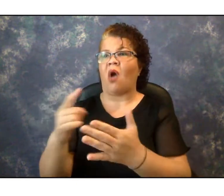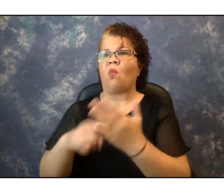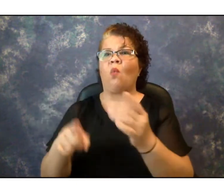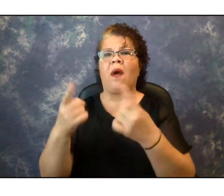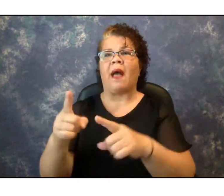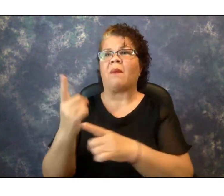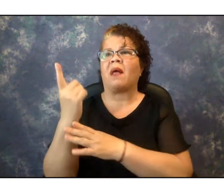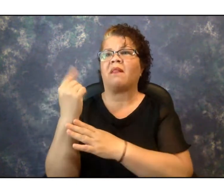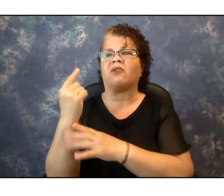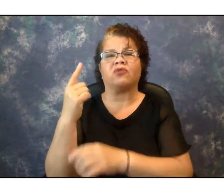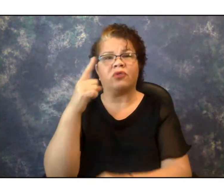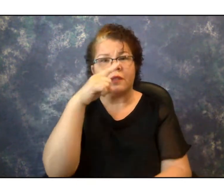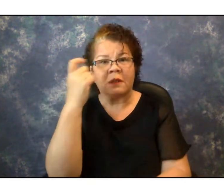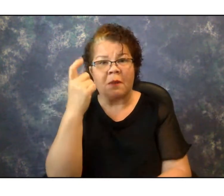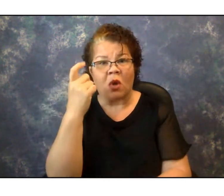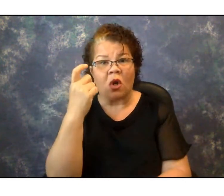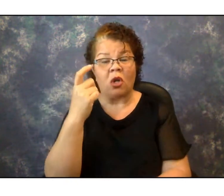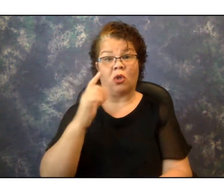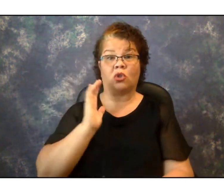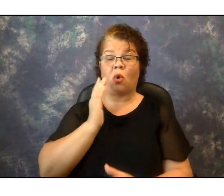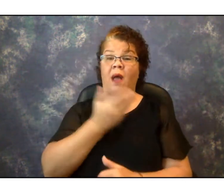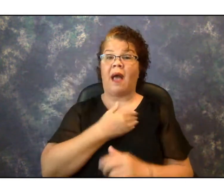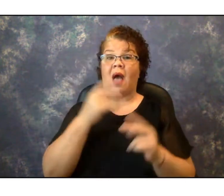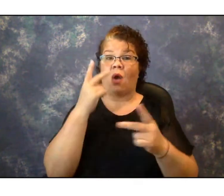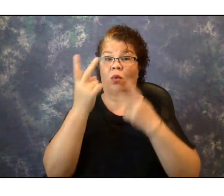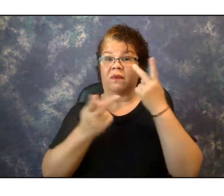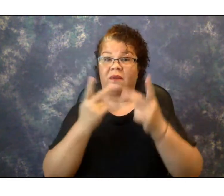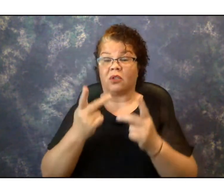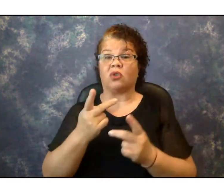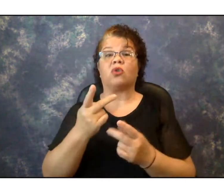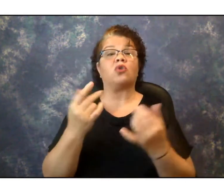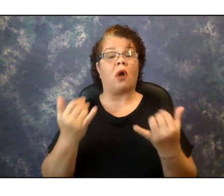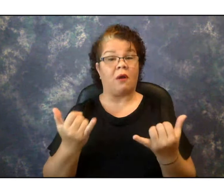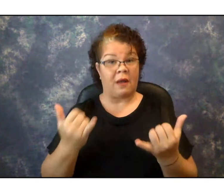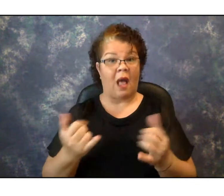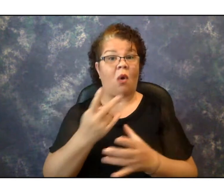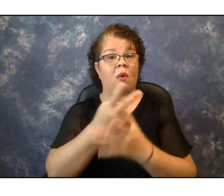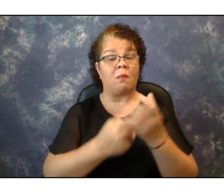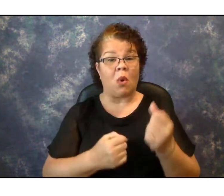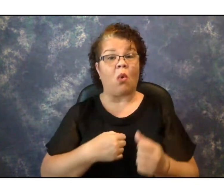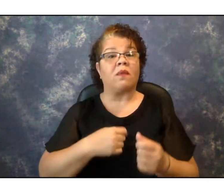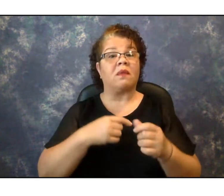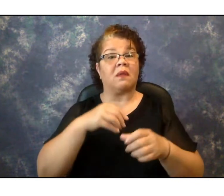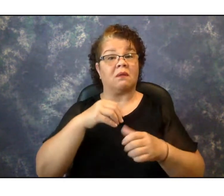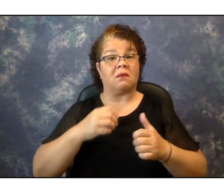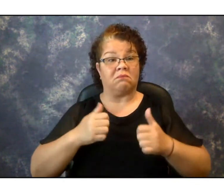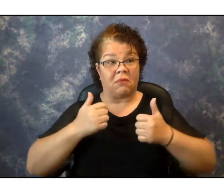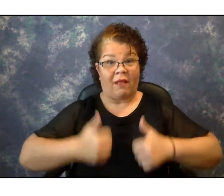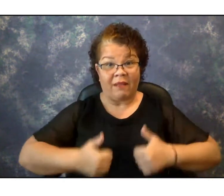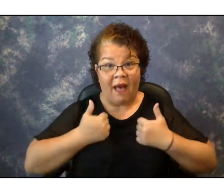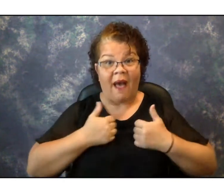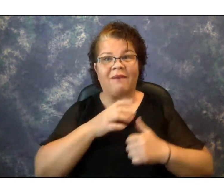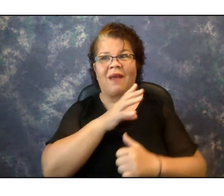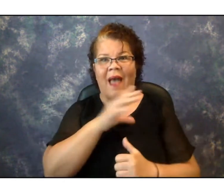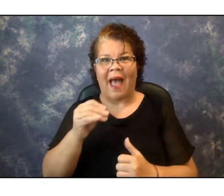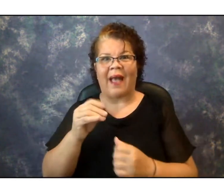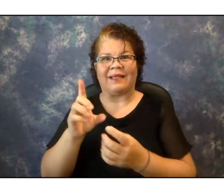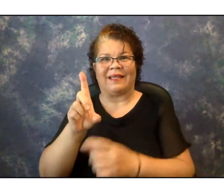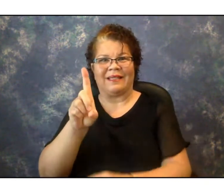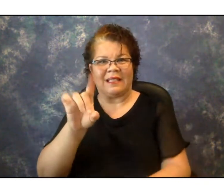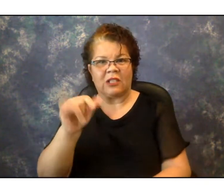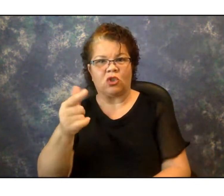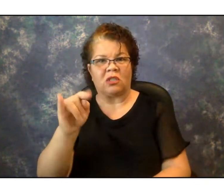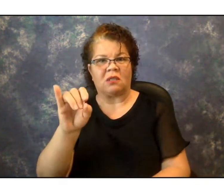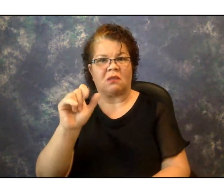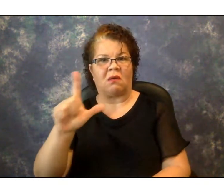which are both in person now, but also are digital, we have to remember, are going to be able to see the ways